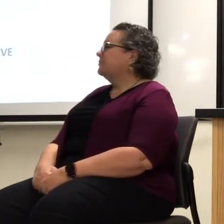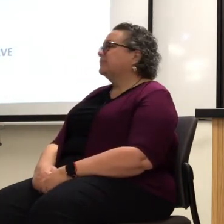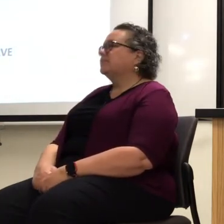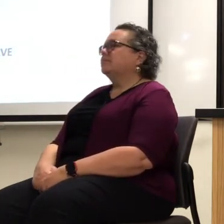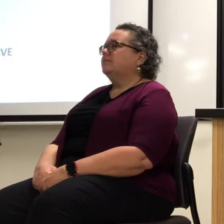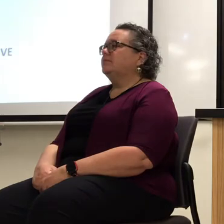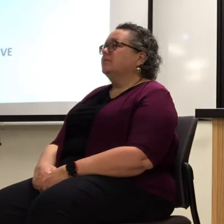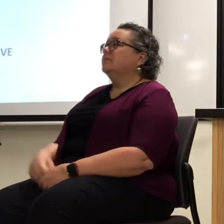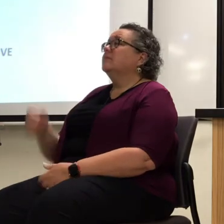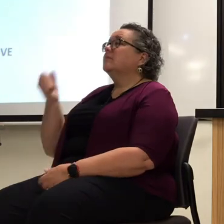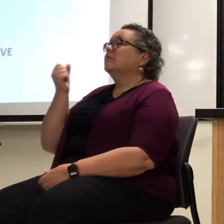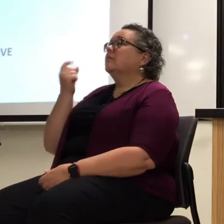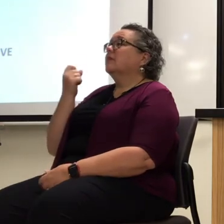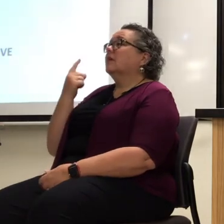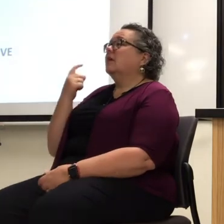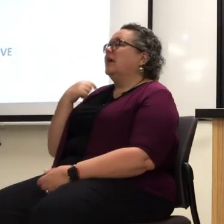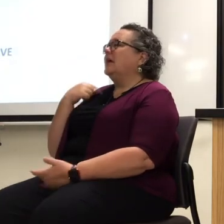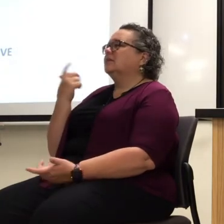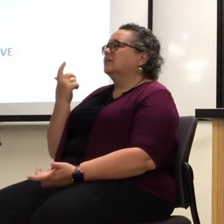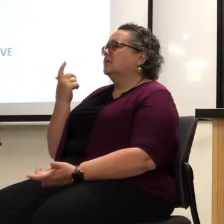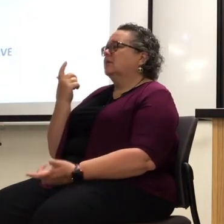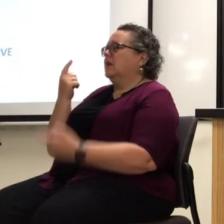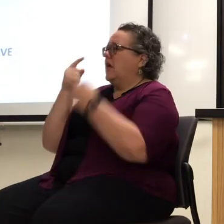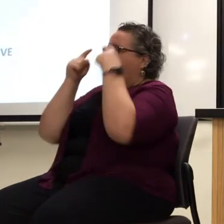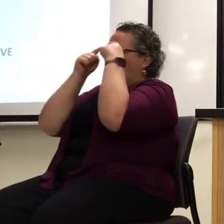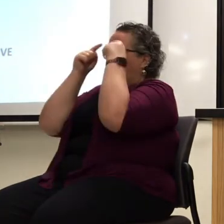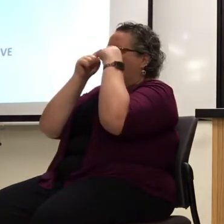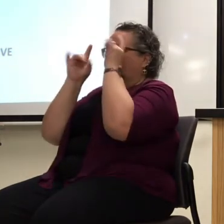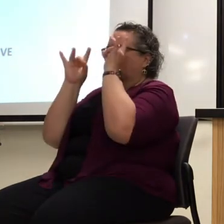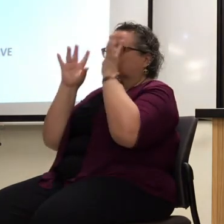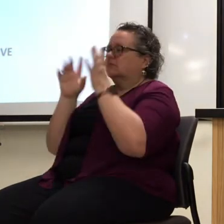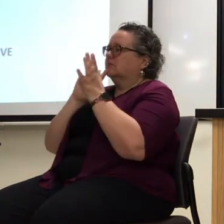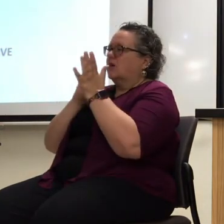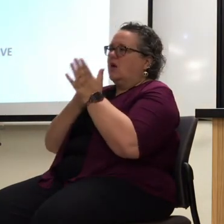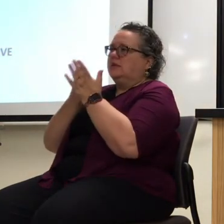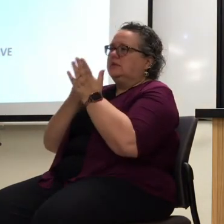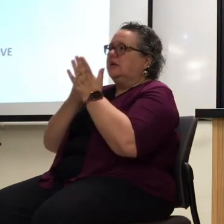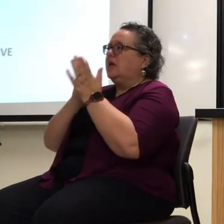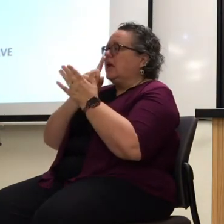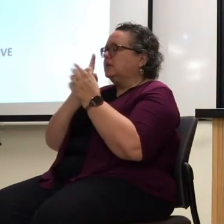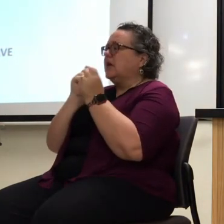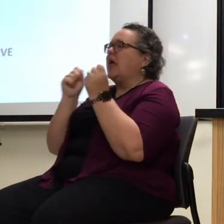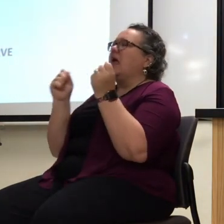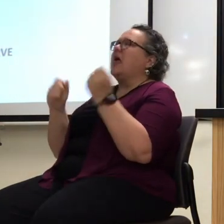It's just a headache. It's too much. I'll just say it gets viscera.